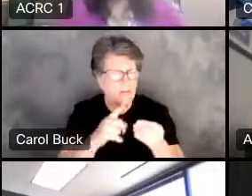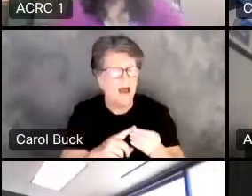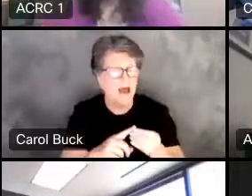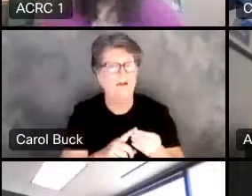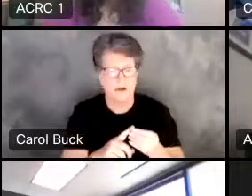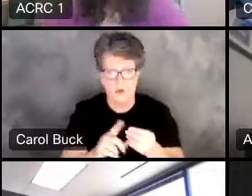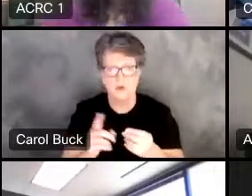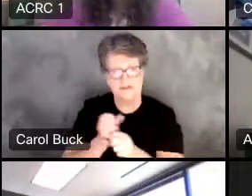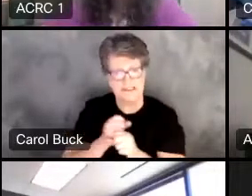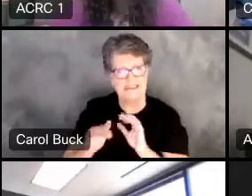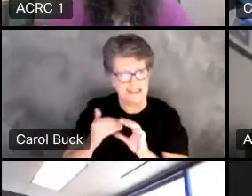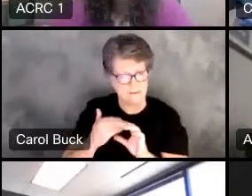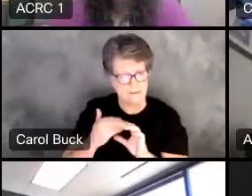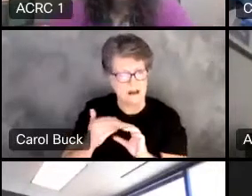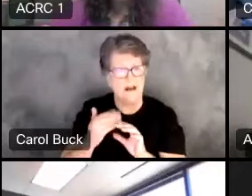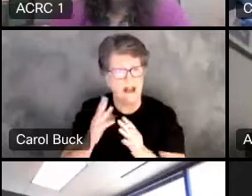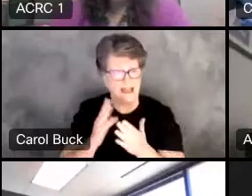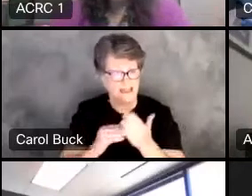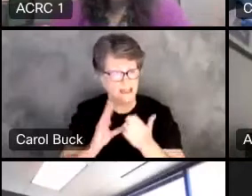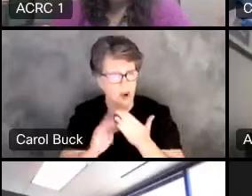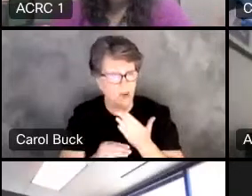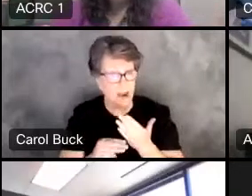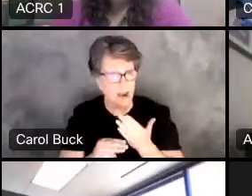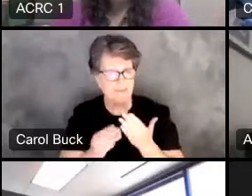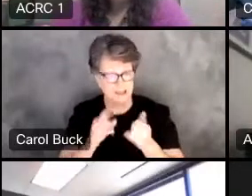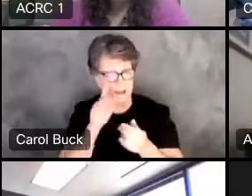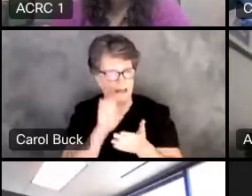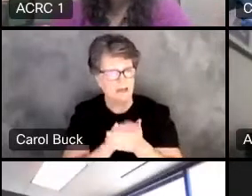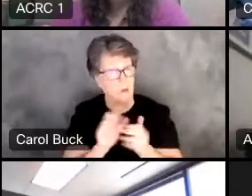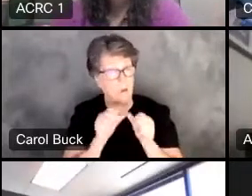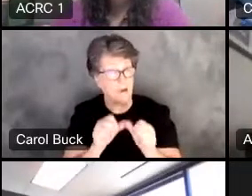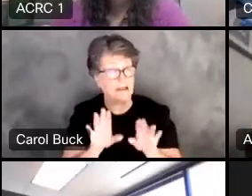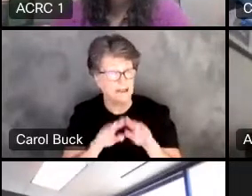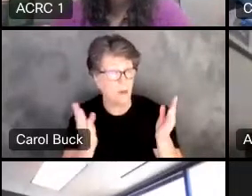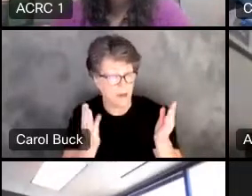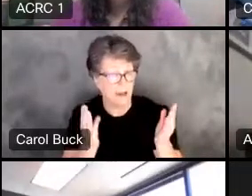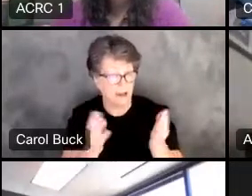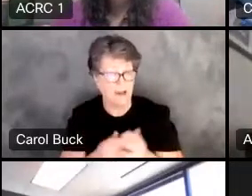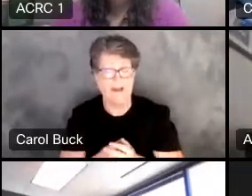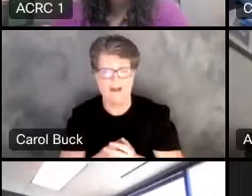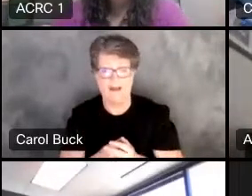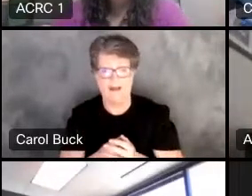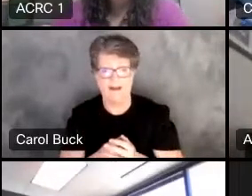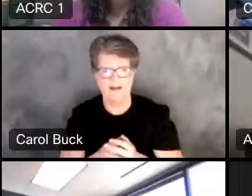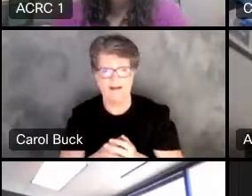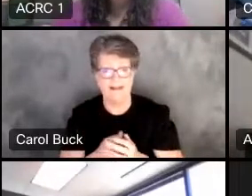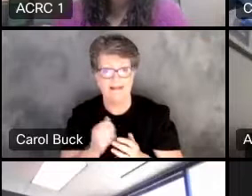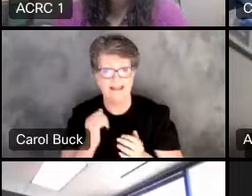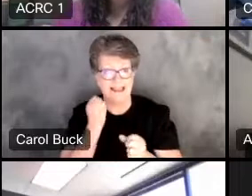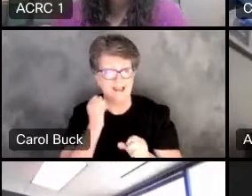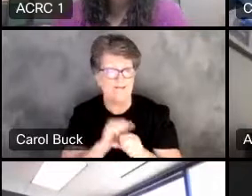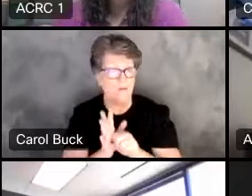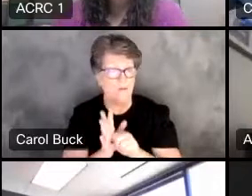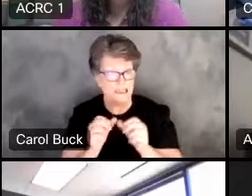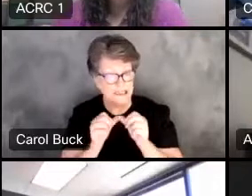some email that some programs don't believe they're going to be able to stay open with if COVID continues